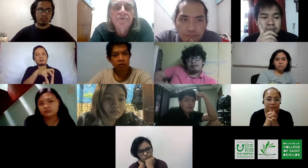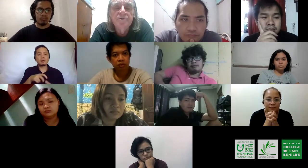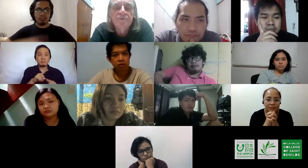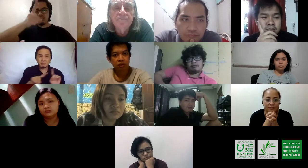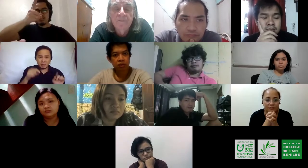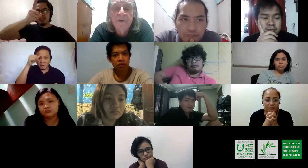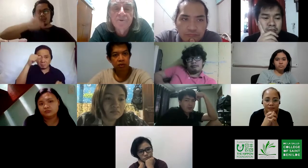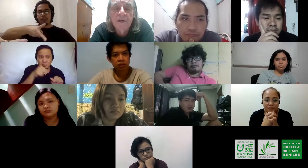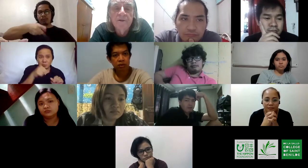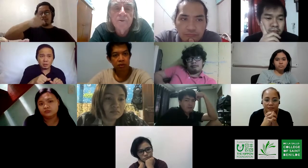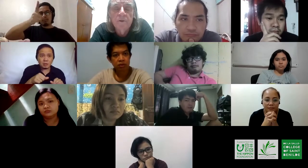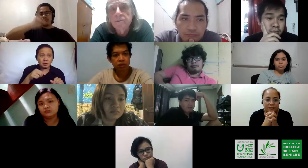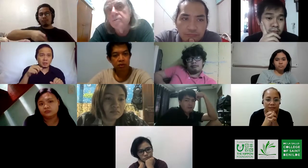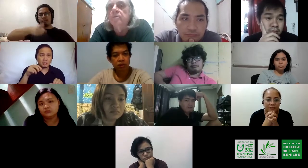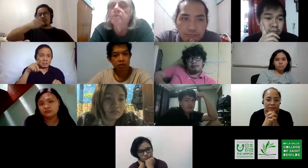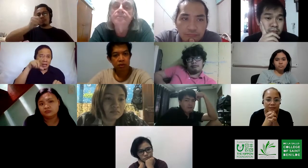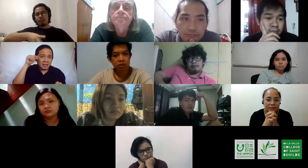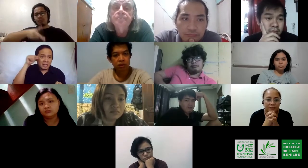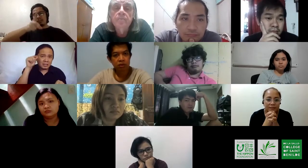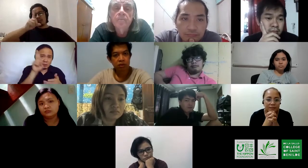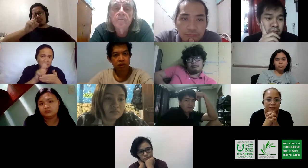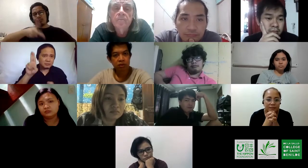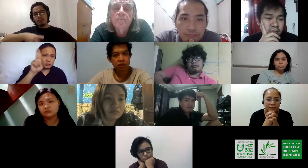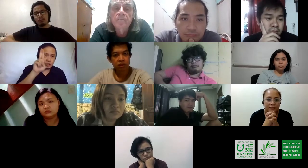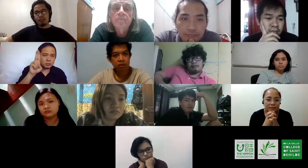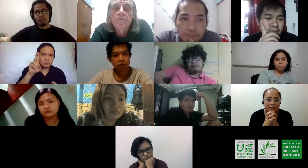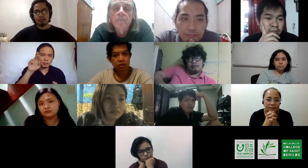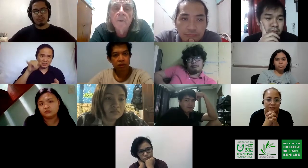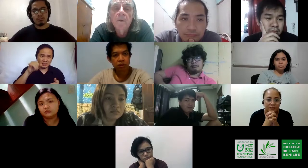deaf issues from educational issues.